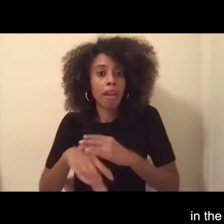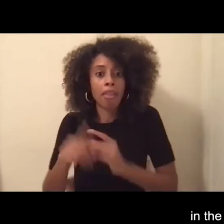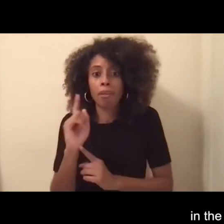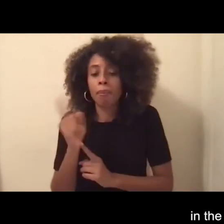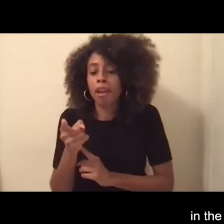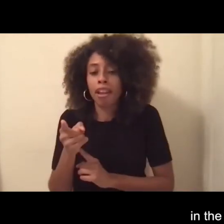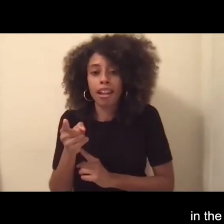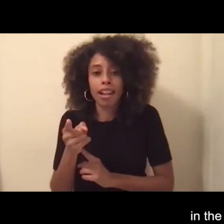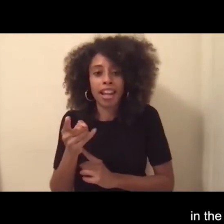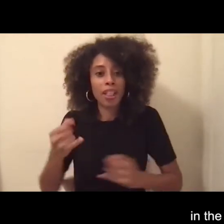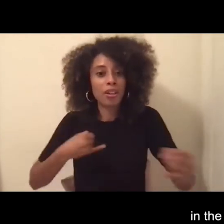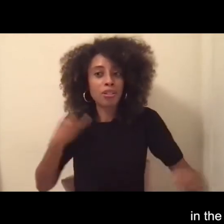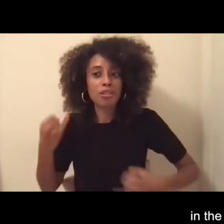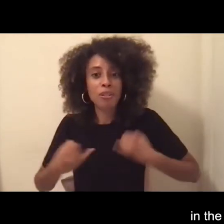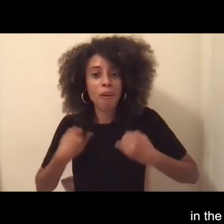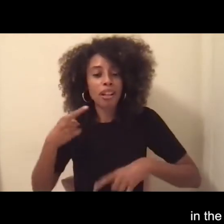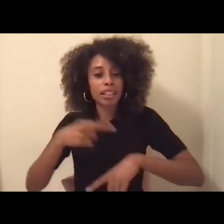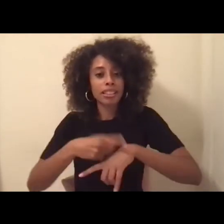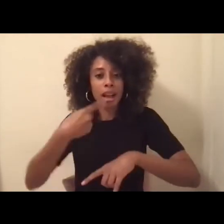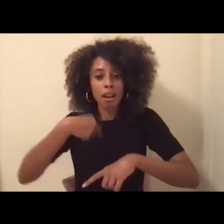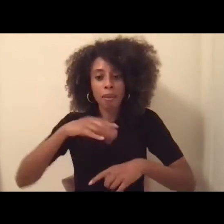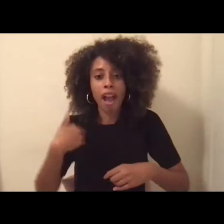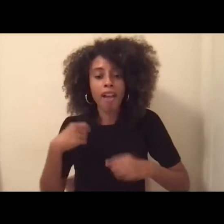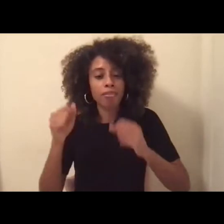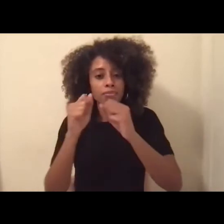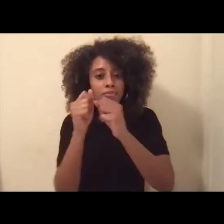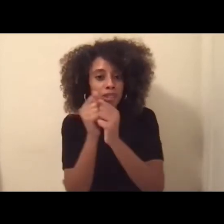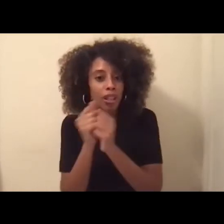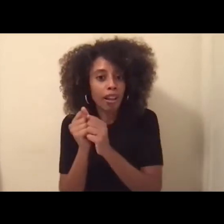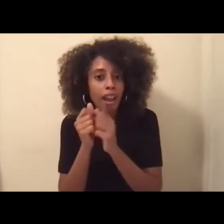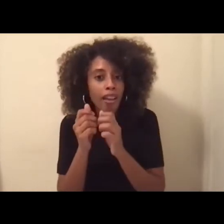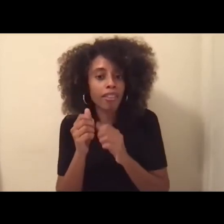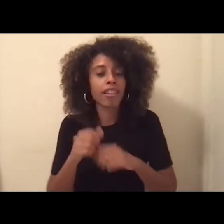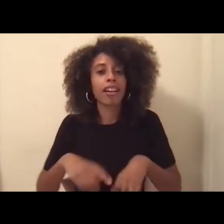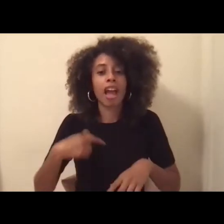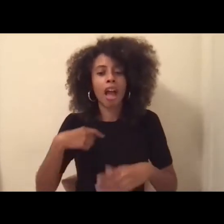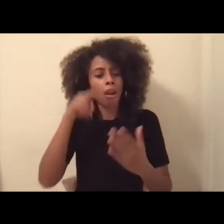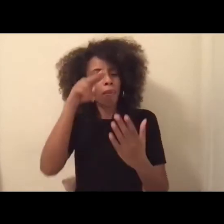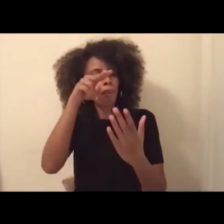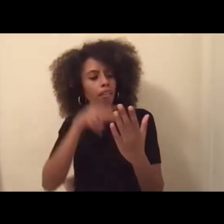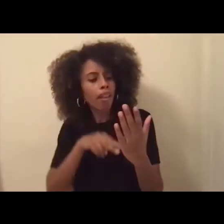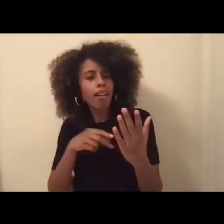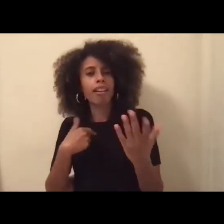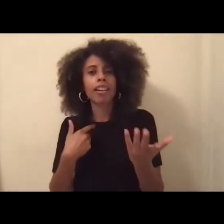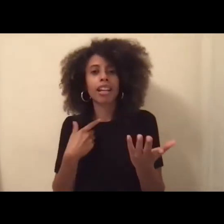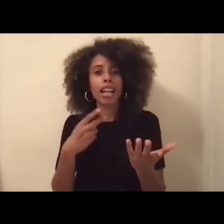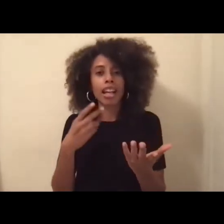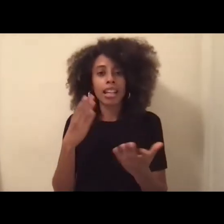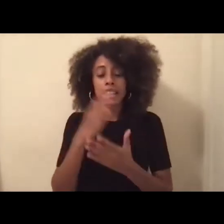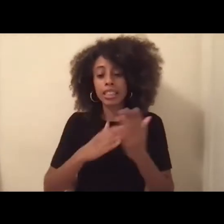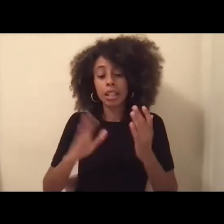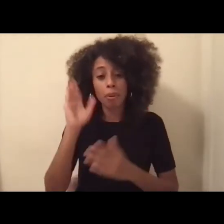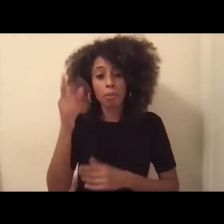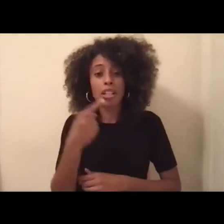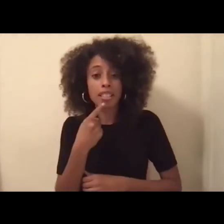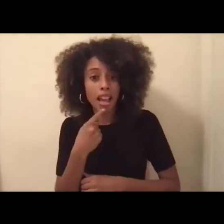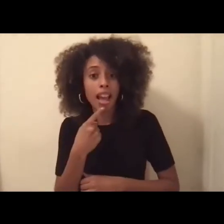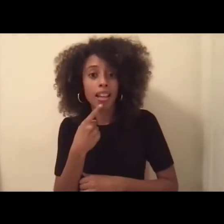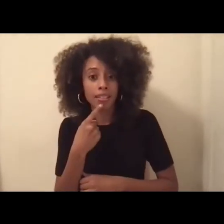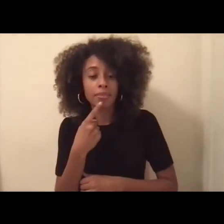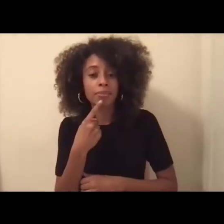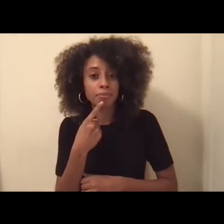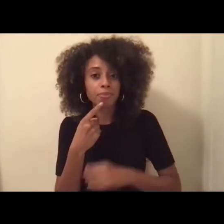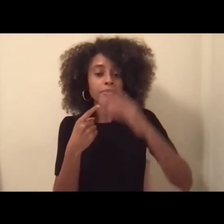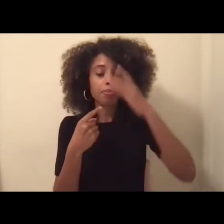this time that we are together. And I'm gonna look through them. I'm gonna say some of them out loud,